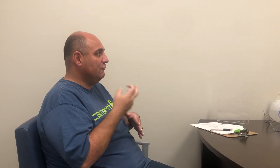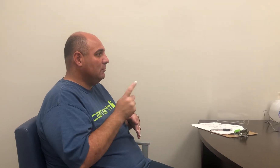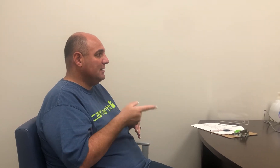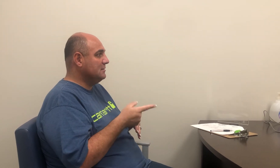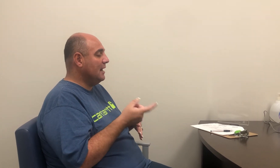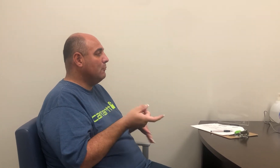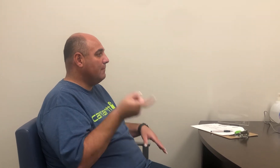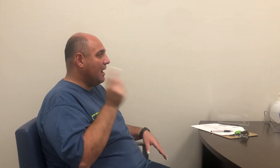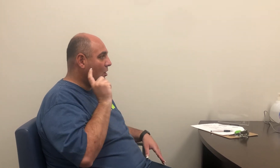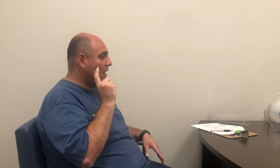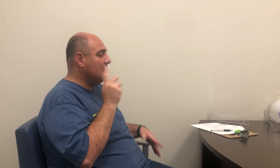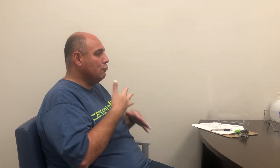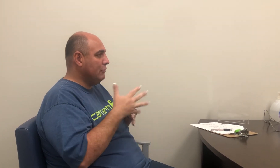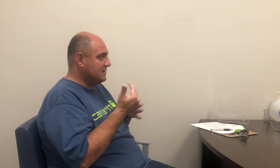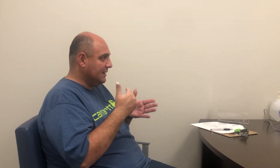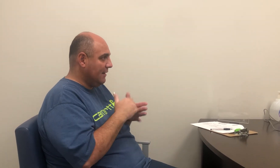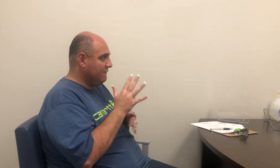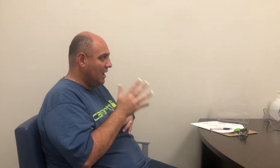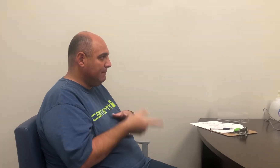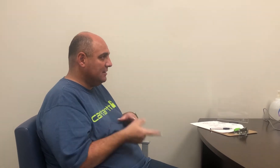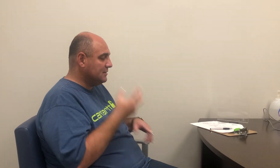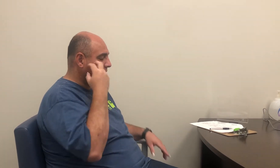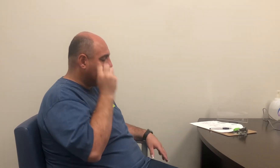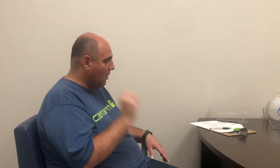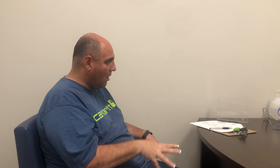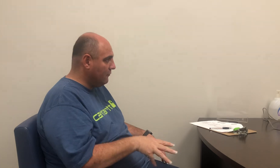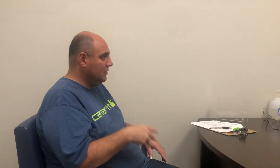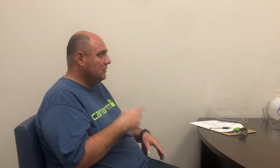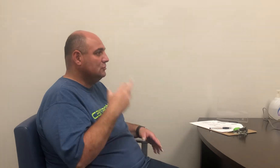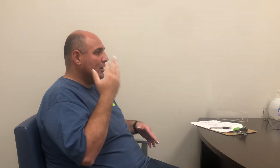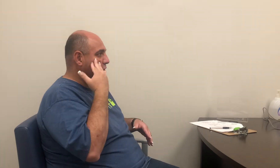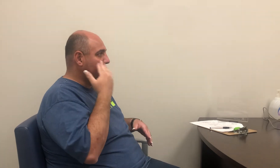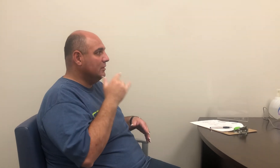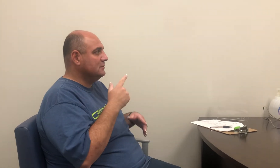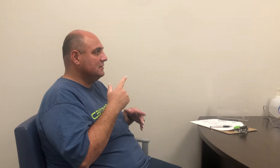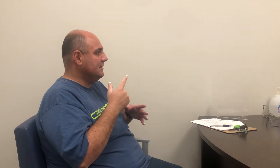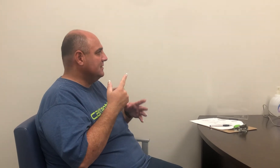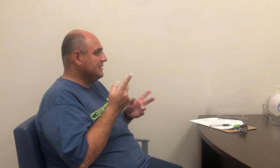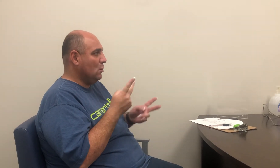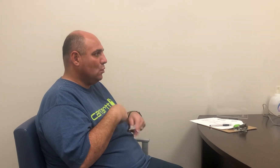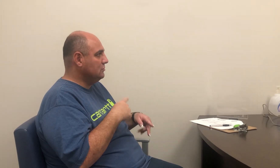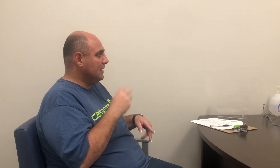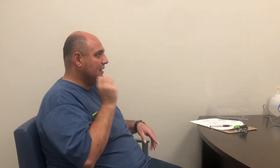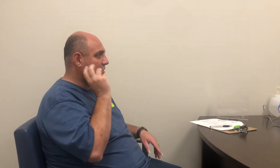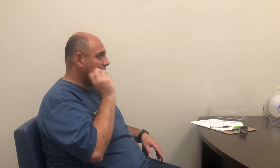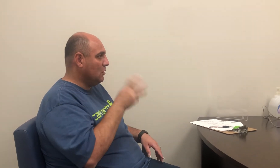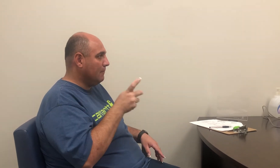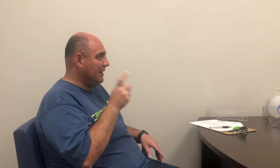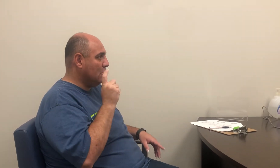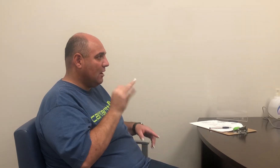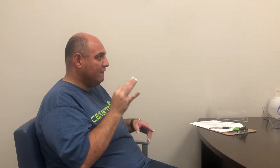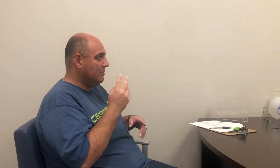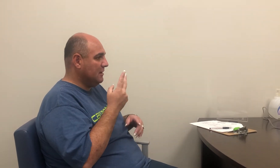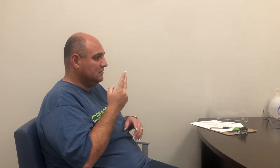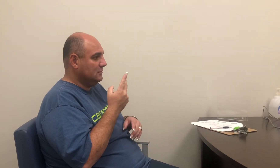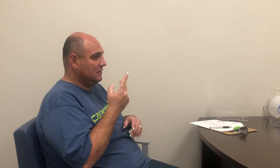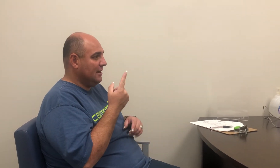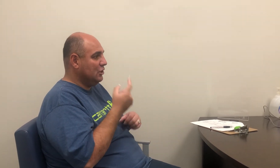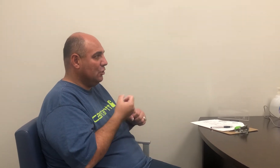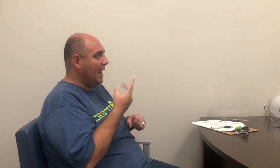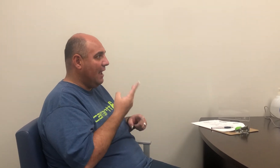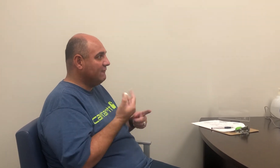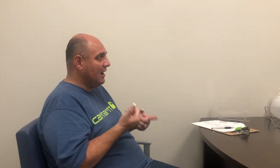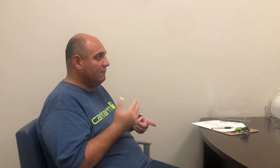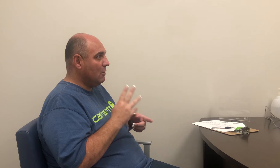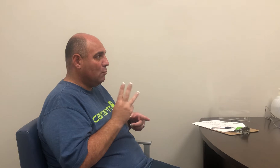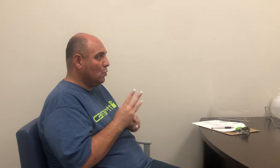rest for a few minutes, and I put it back on, and it rings again in 5 minutes, I take it off. So I knew it's getting worse. I took my hearing off for about a